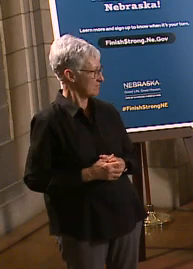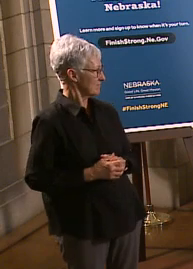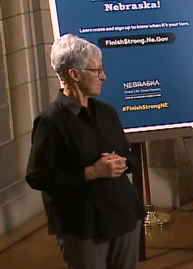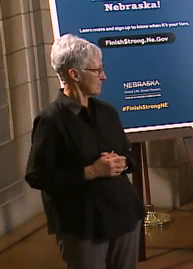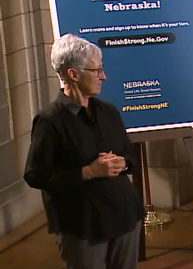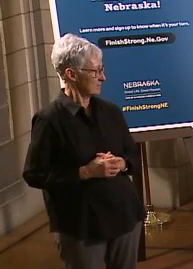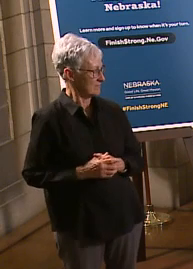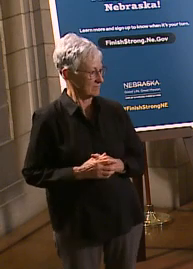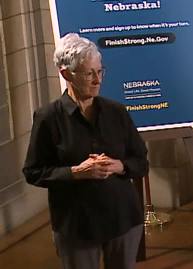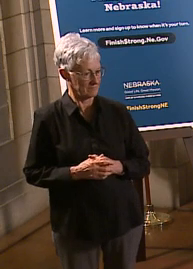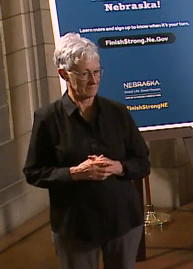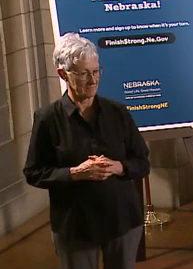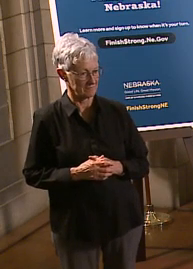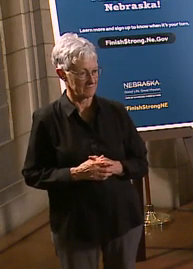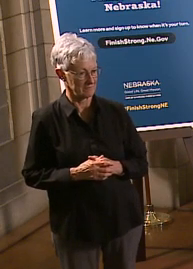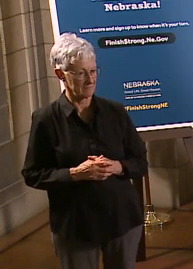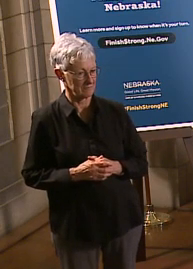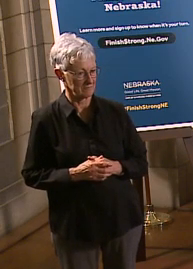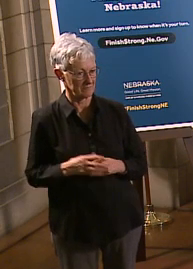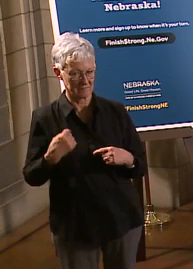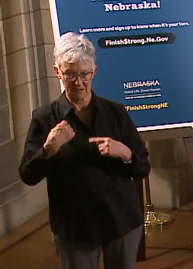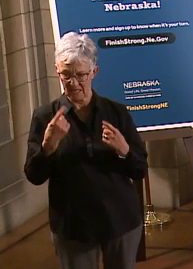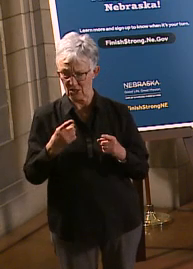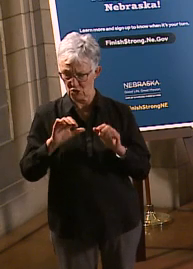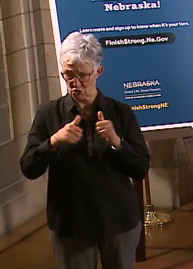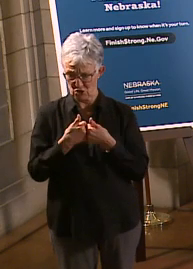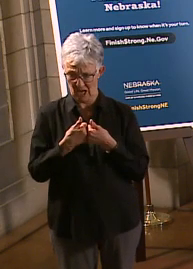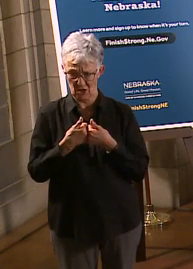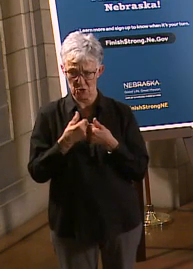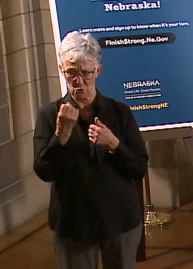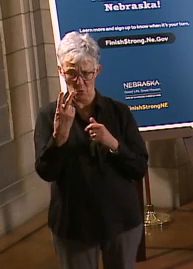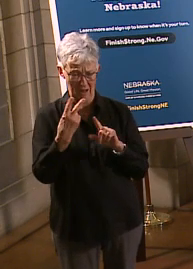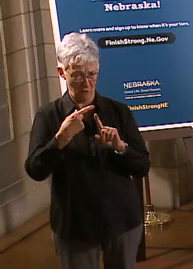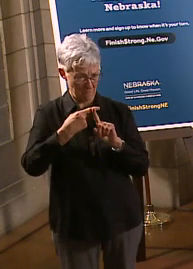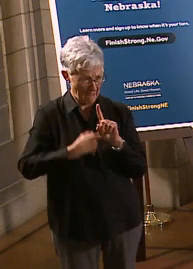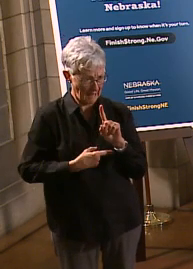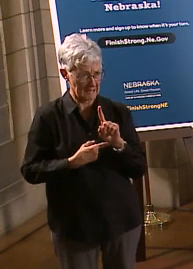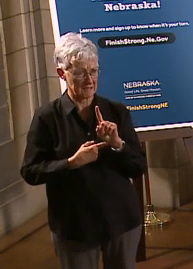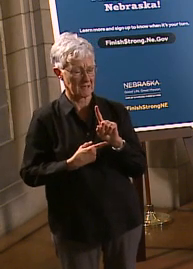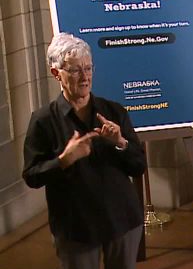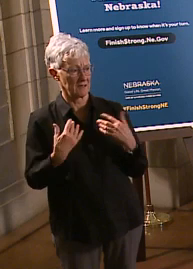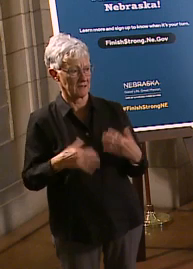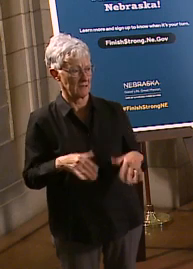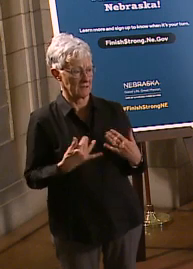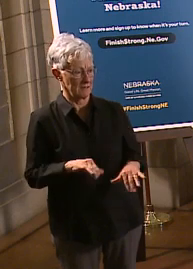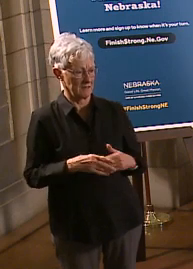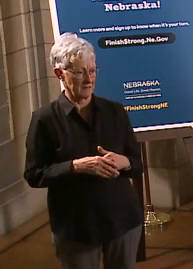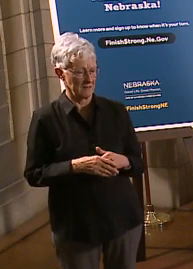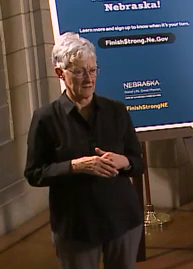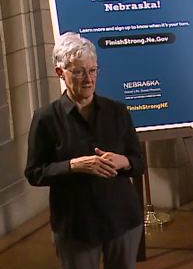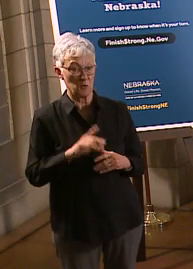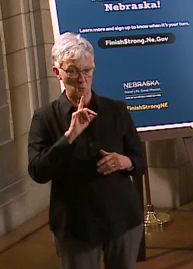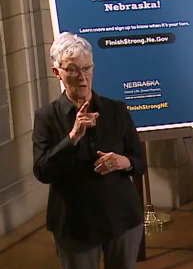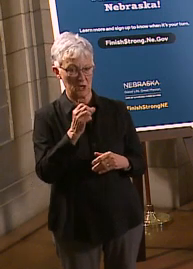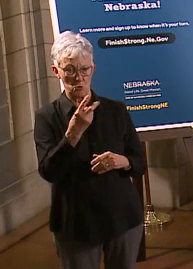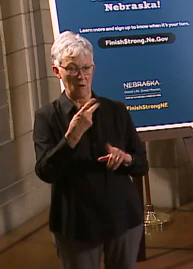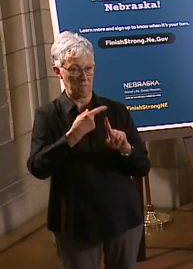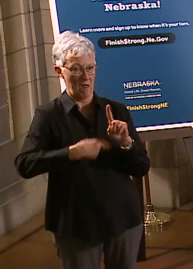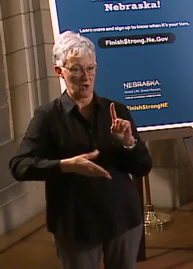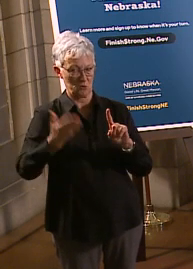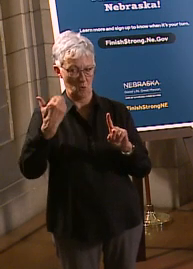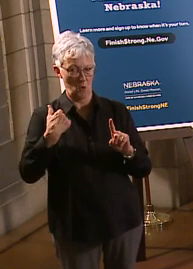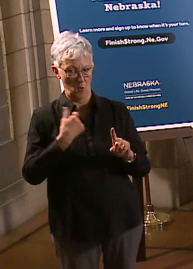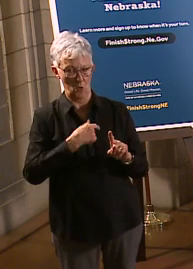it's been a challenge, certainly the last 12 months. I was reflecting that this is about 12 months ago that we actually really went into